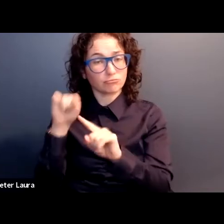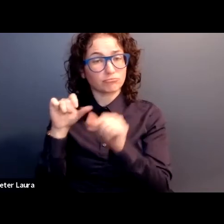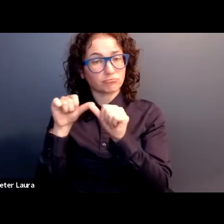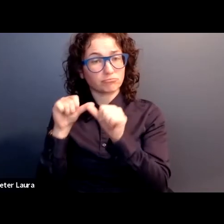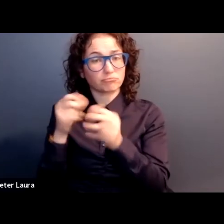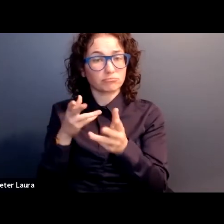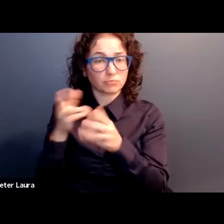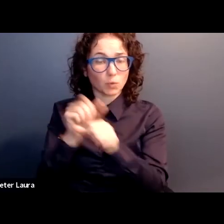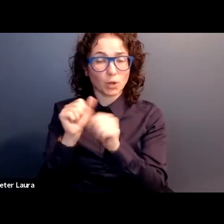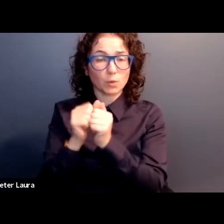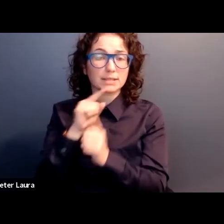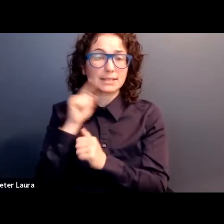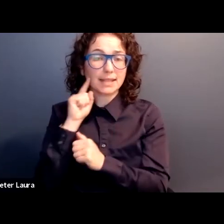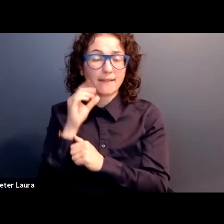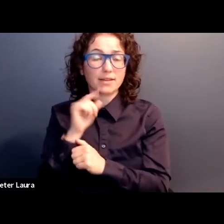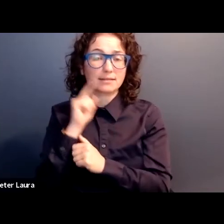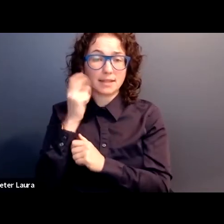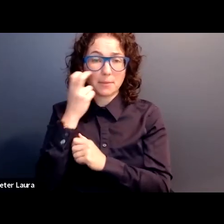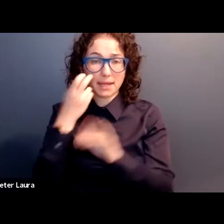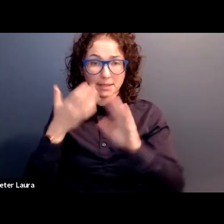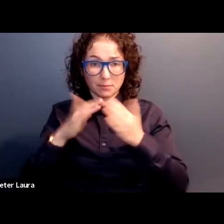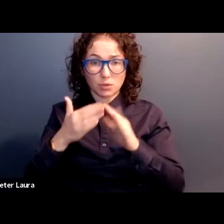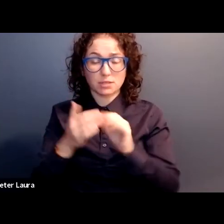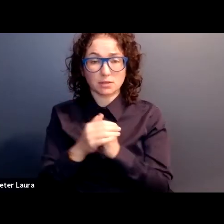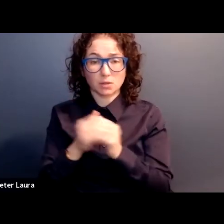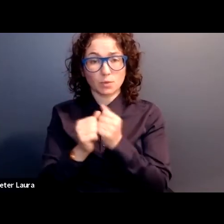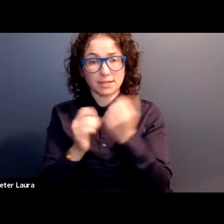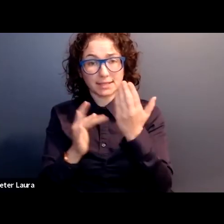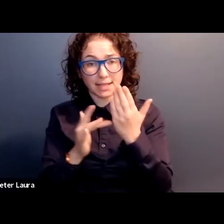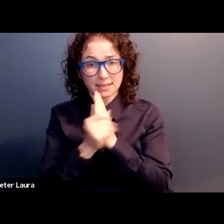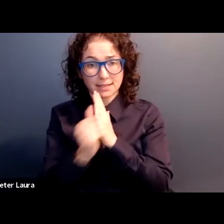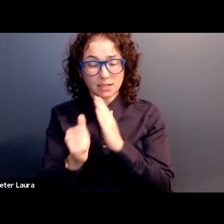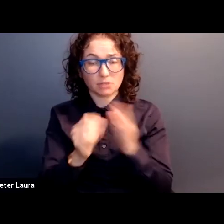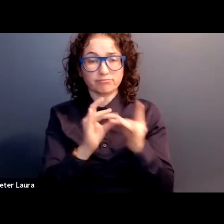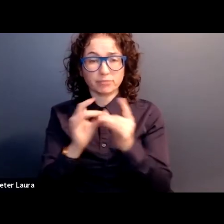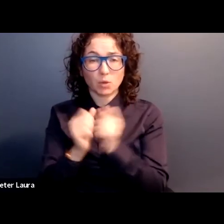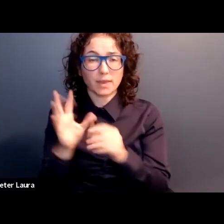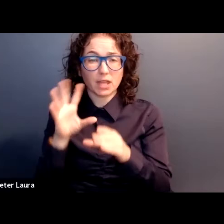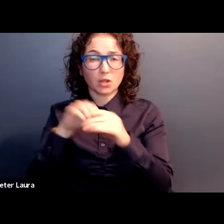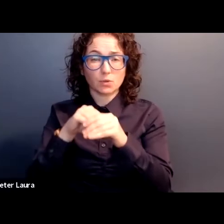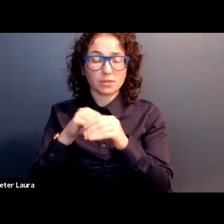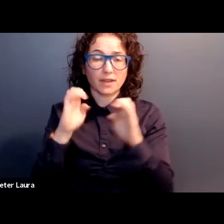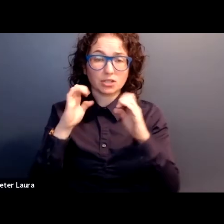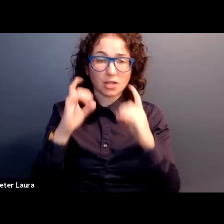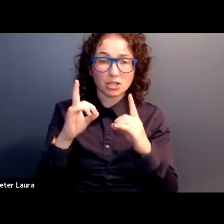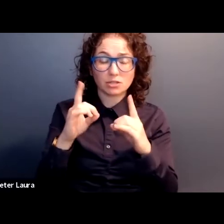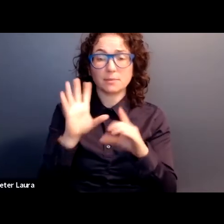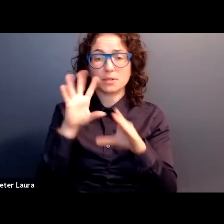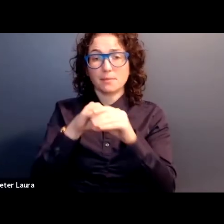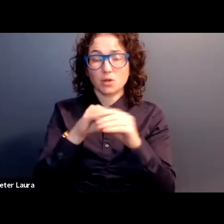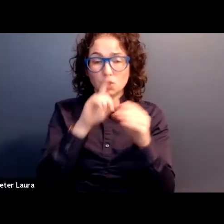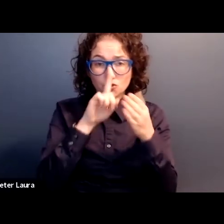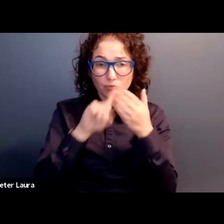deaf and deafblind community with technical skills related to inclusive education, participatory research,